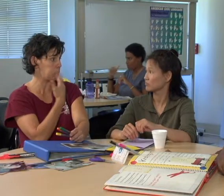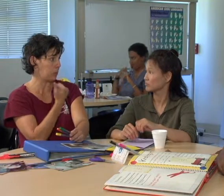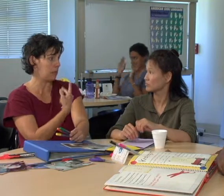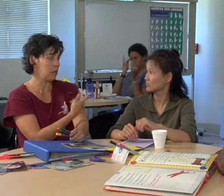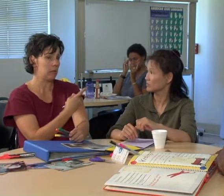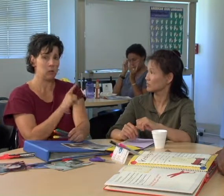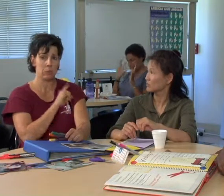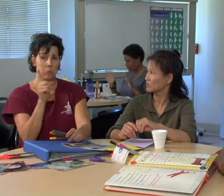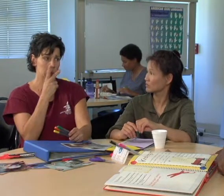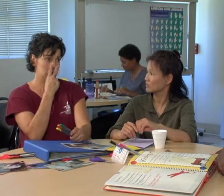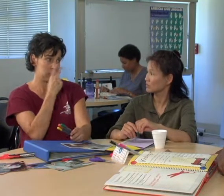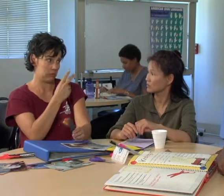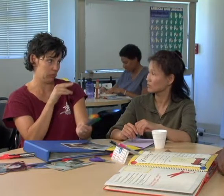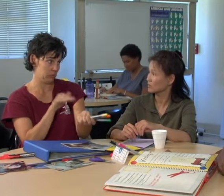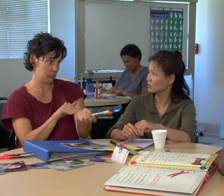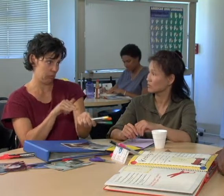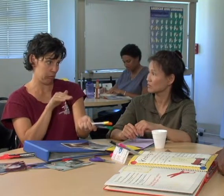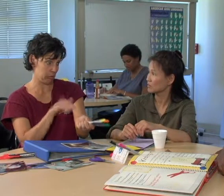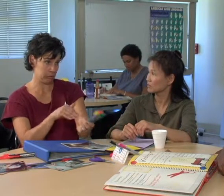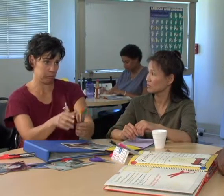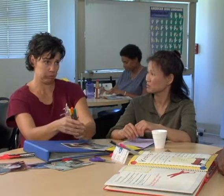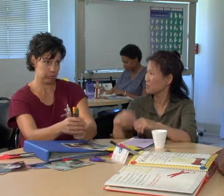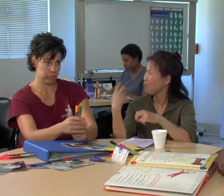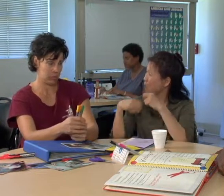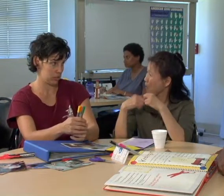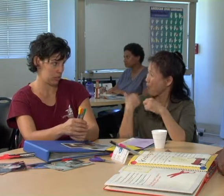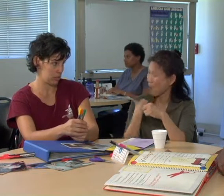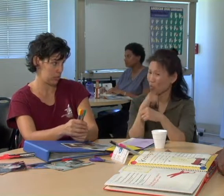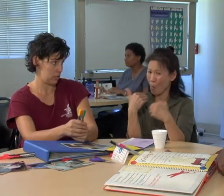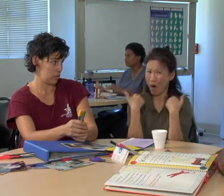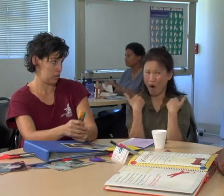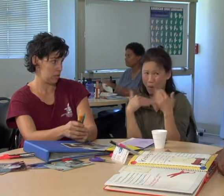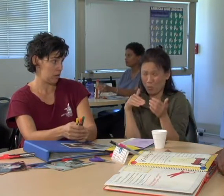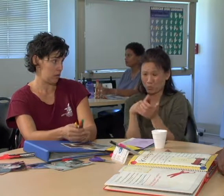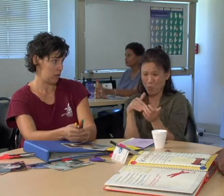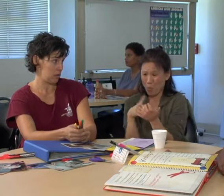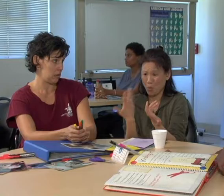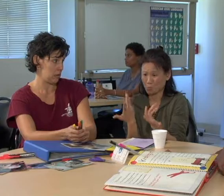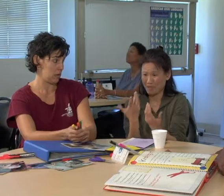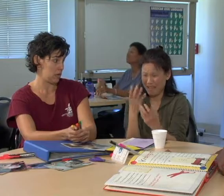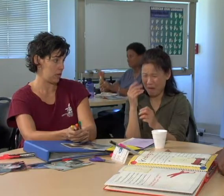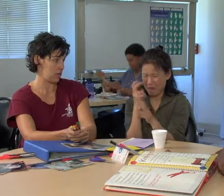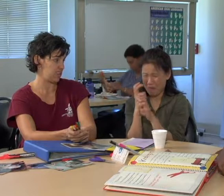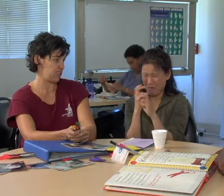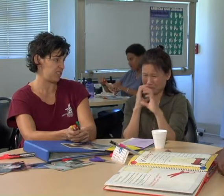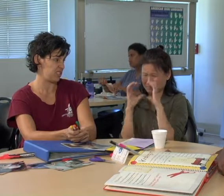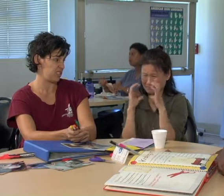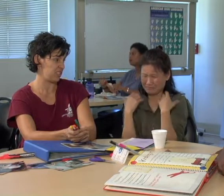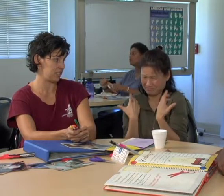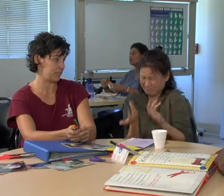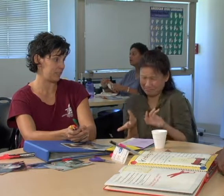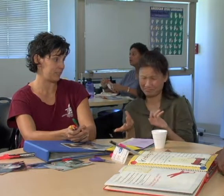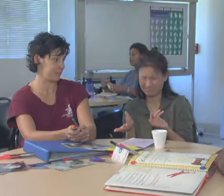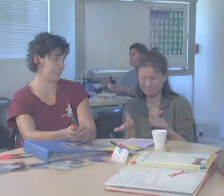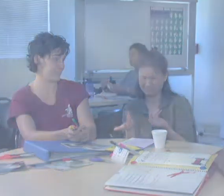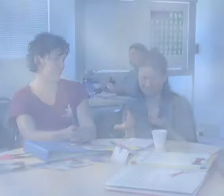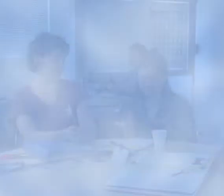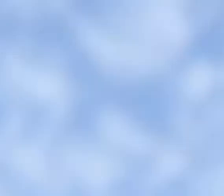Wow. We better go see the doctor. I don't really have a doctor. It's too hard to communicate with them.